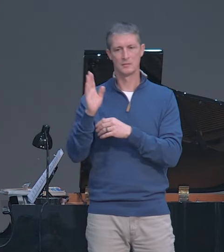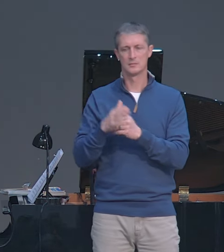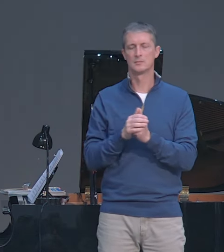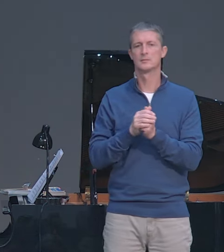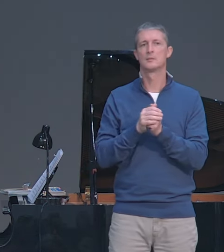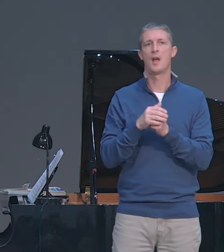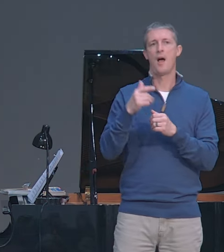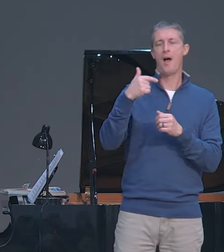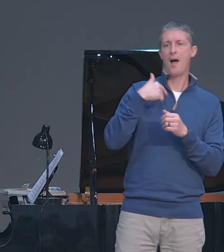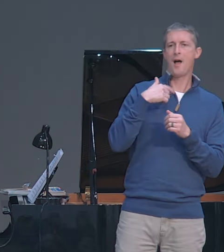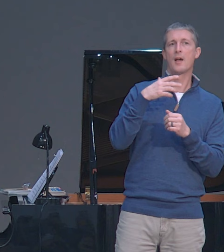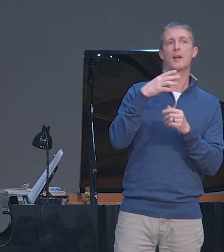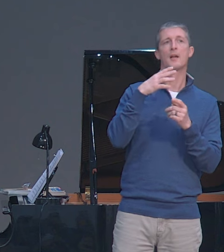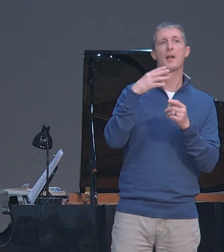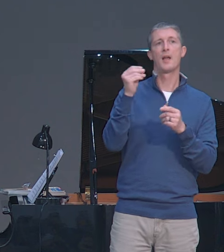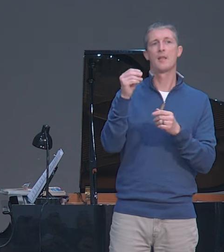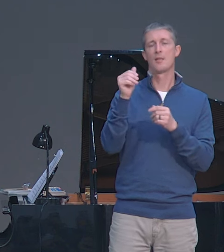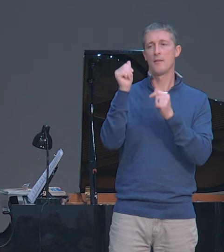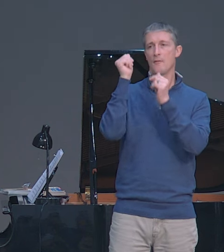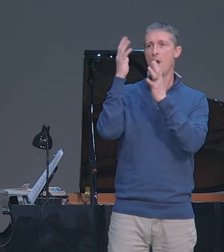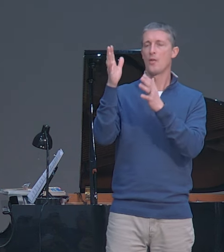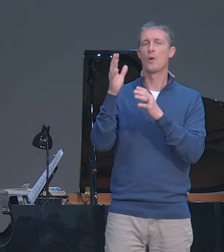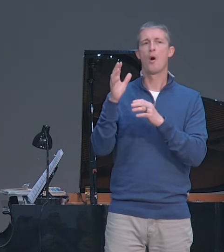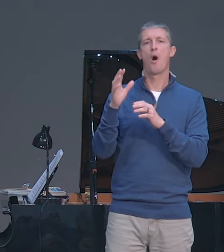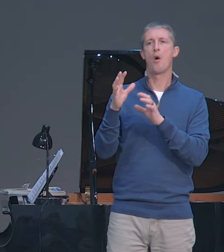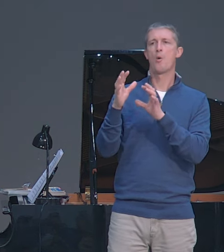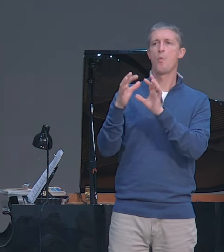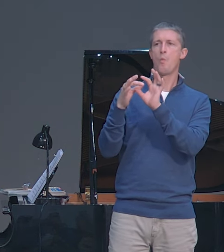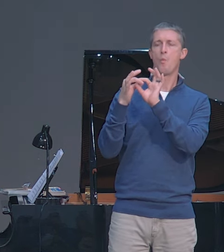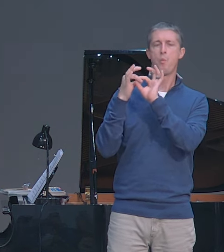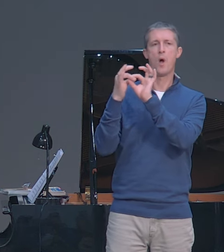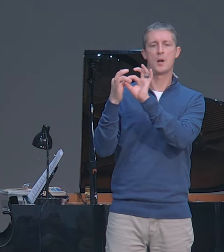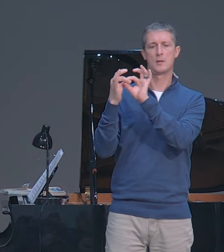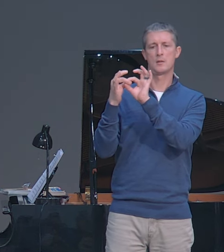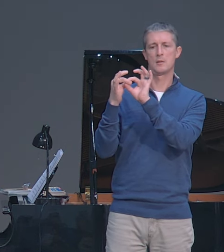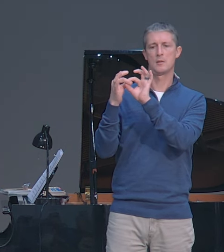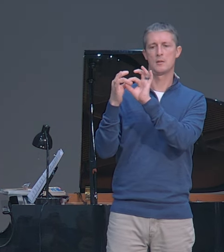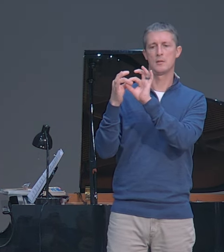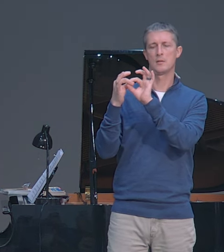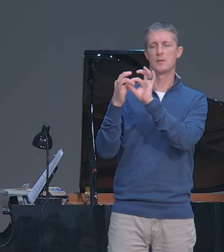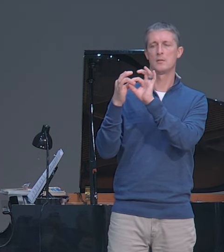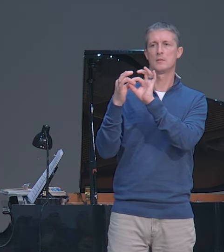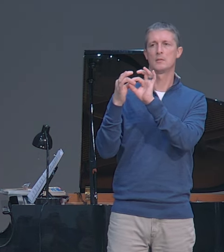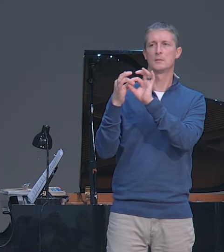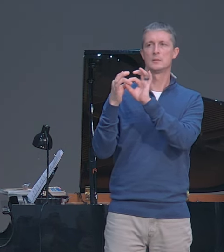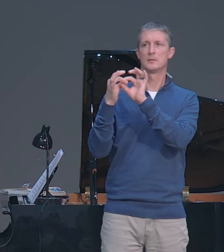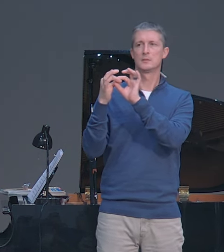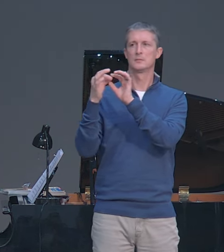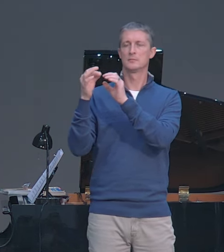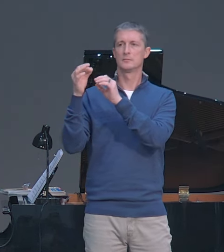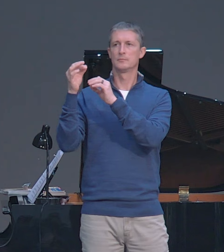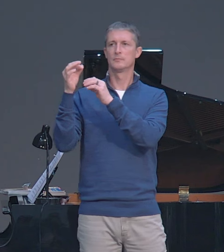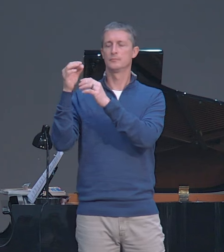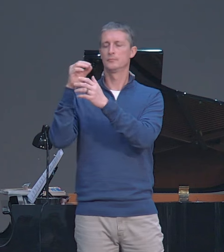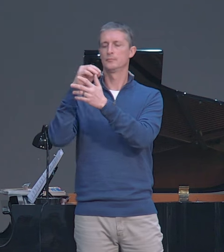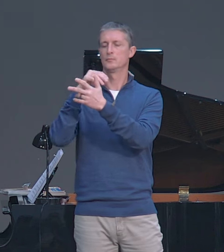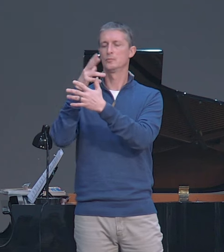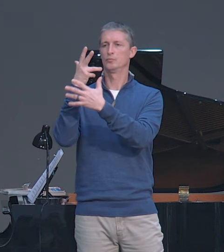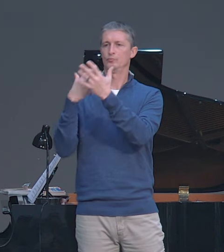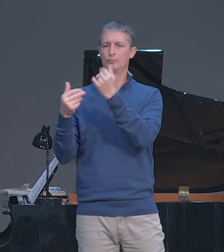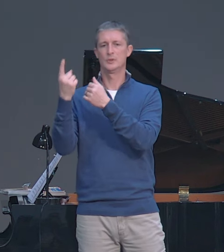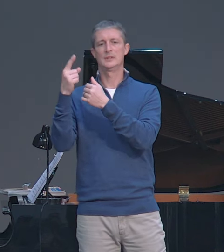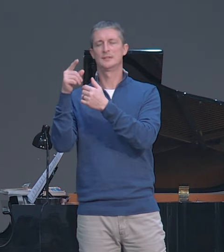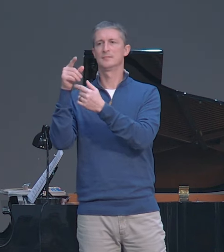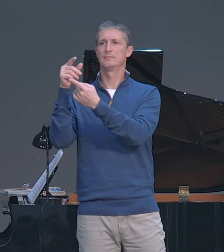Father are one. We are one. We are each God in the Godhead. Now, the